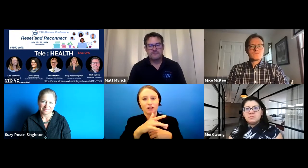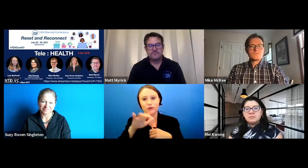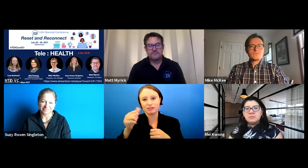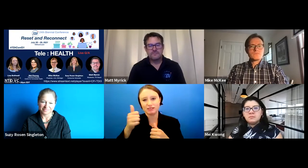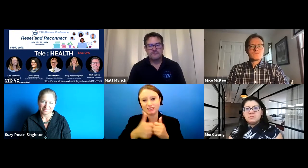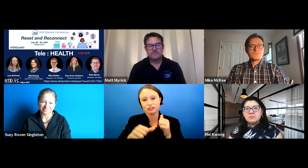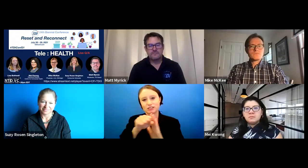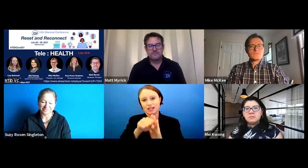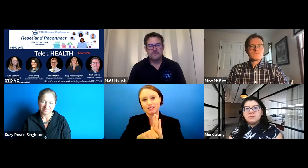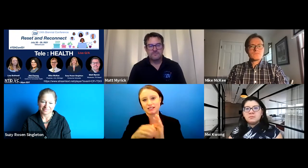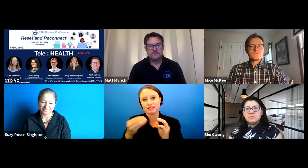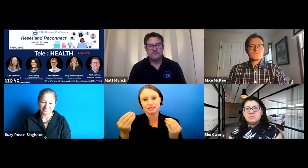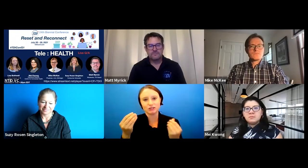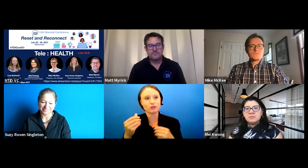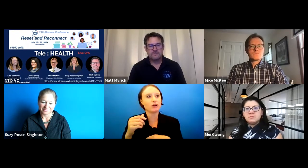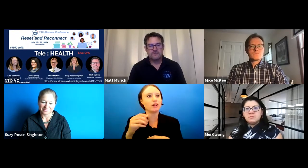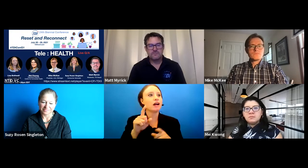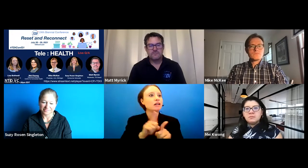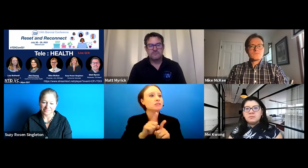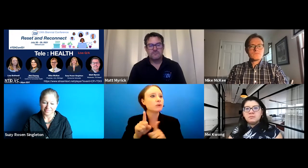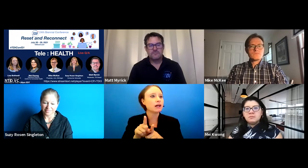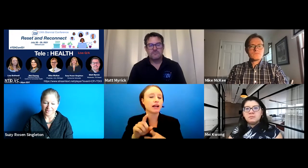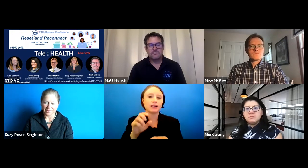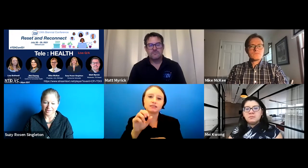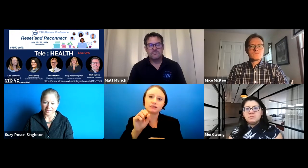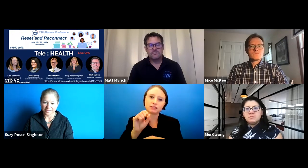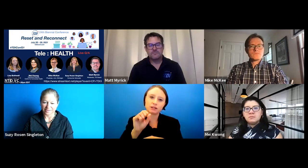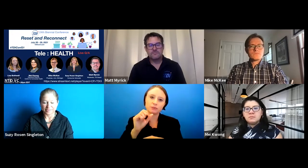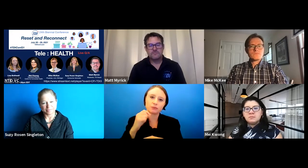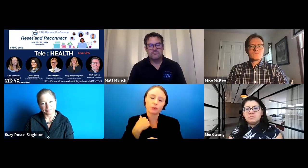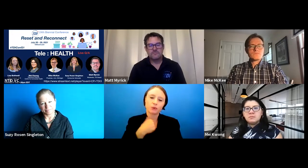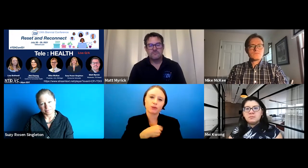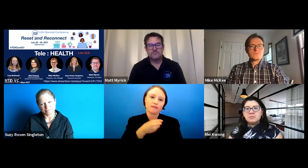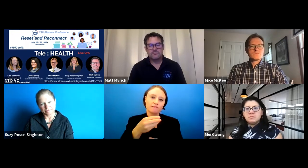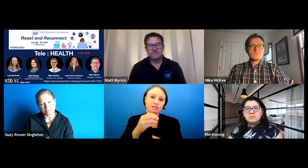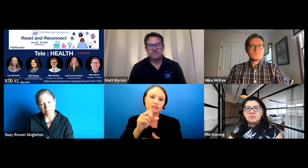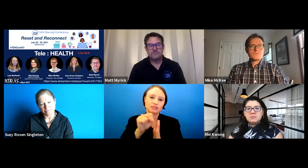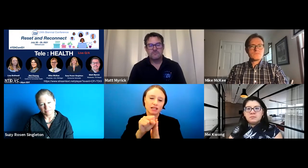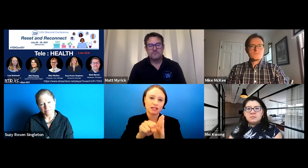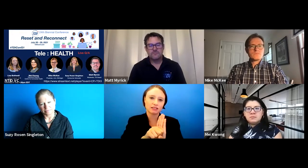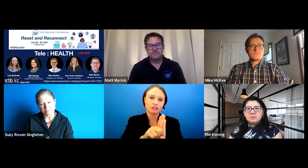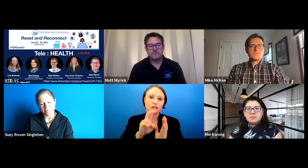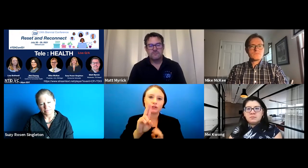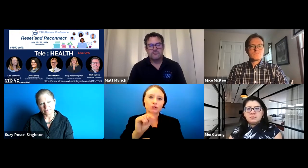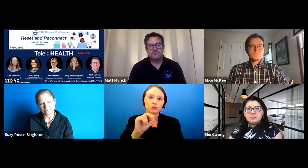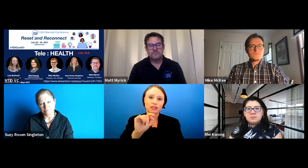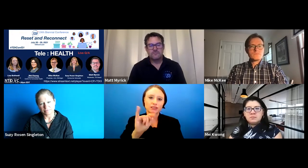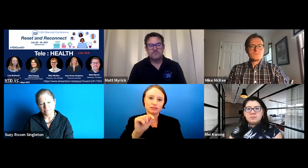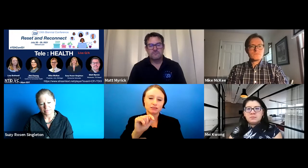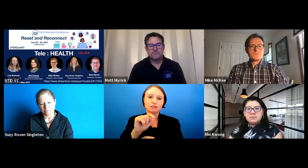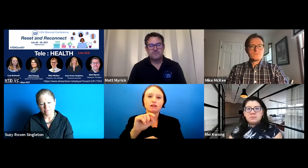legal type of agency, which is available in each state and territory. We